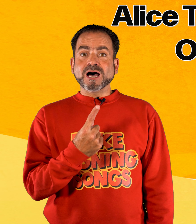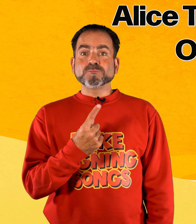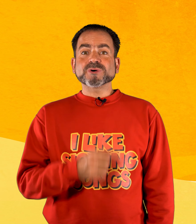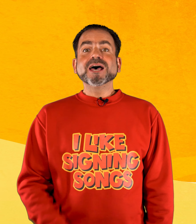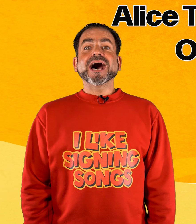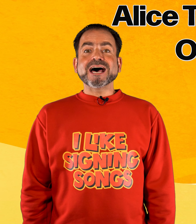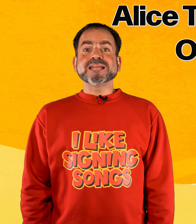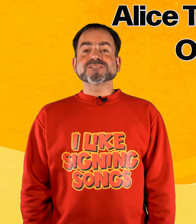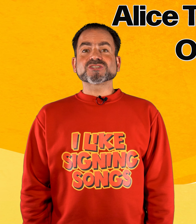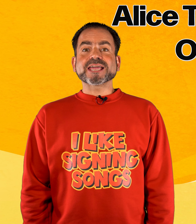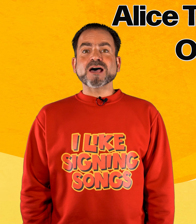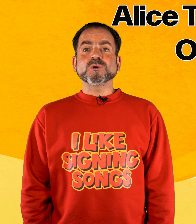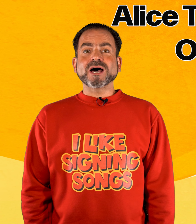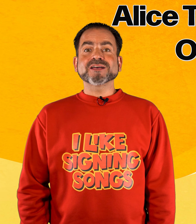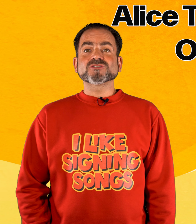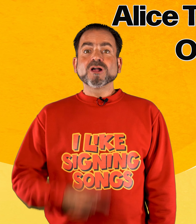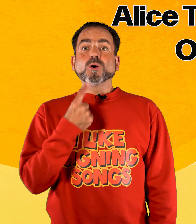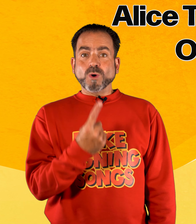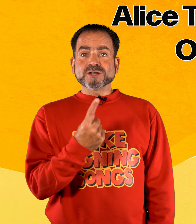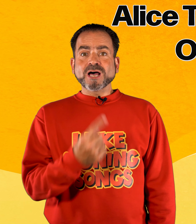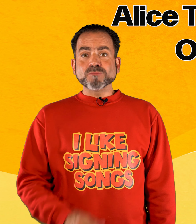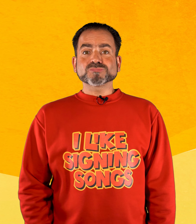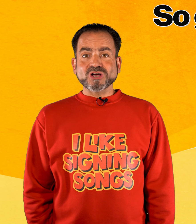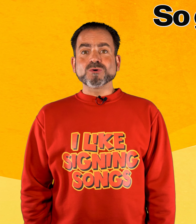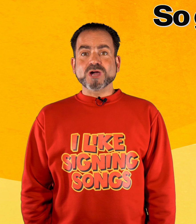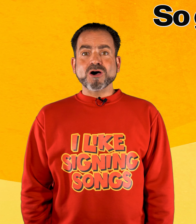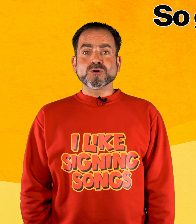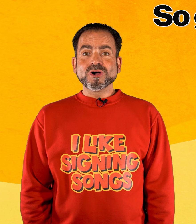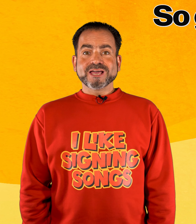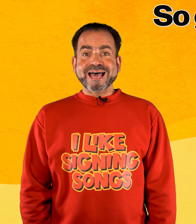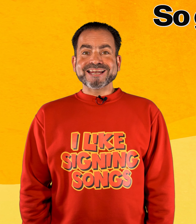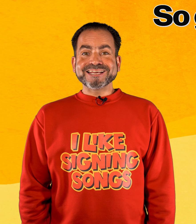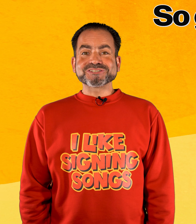hump. Alice the camel has one hump. So go,